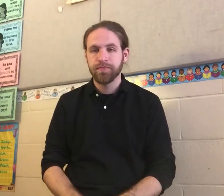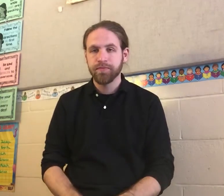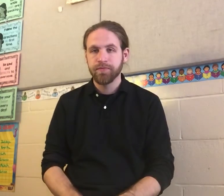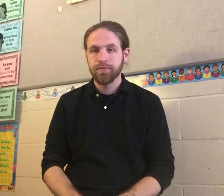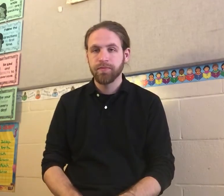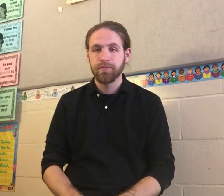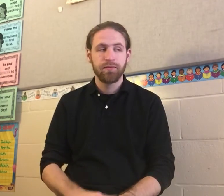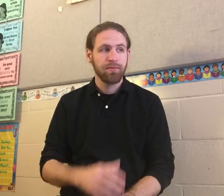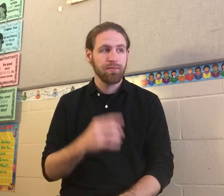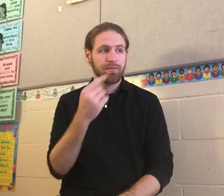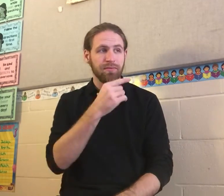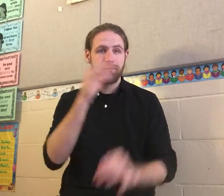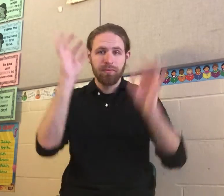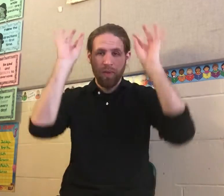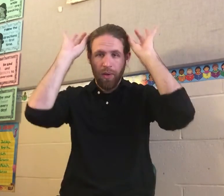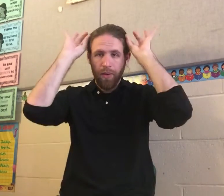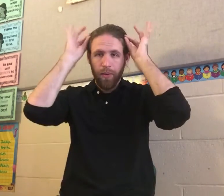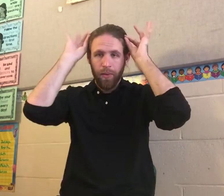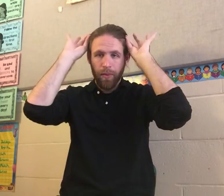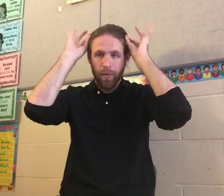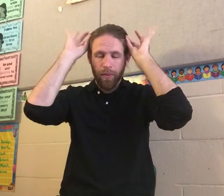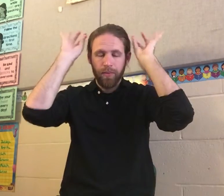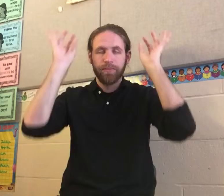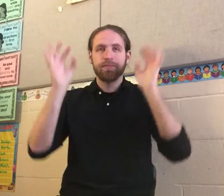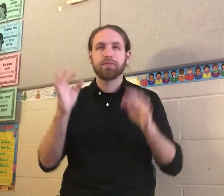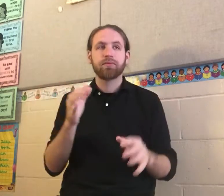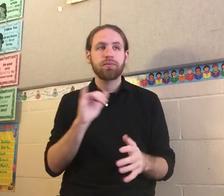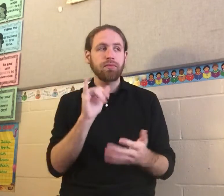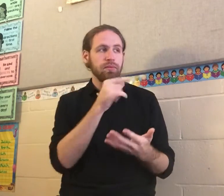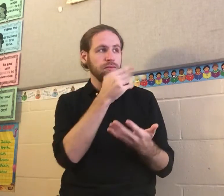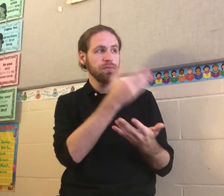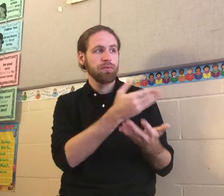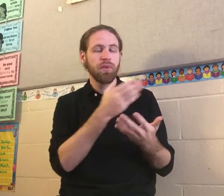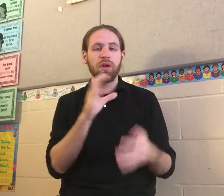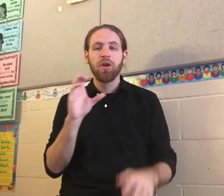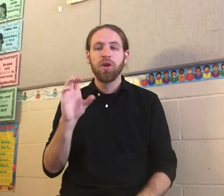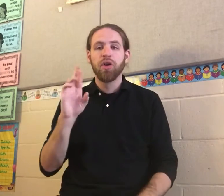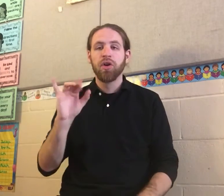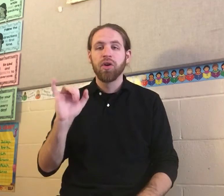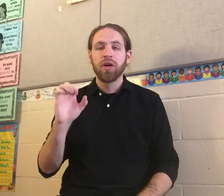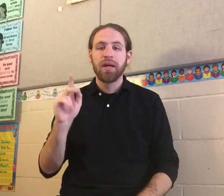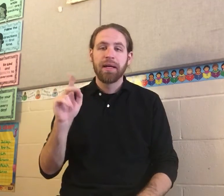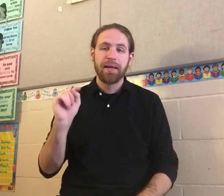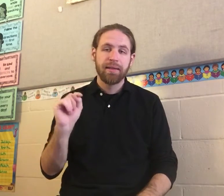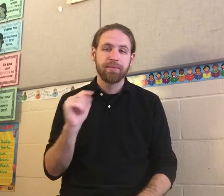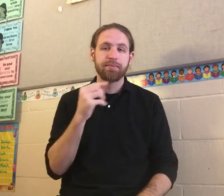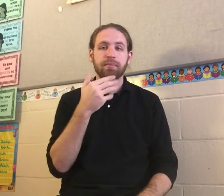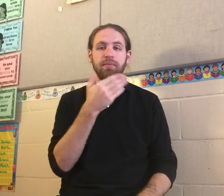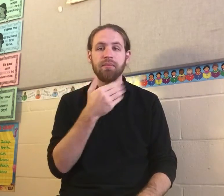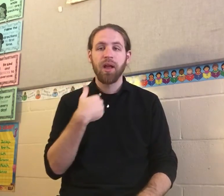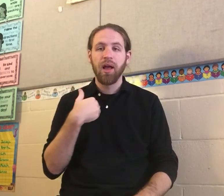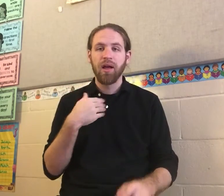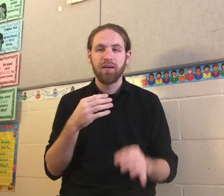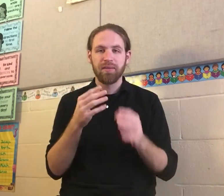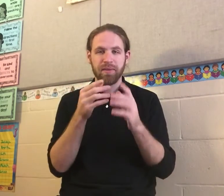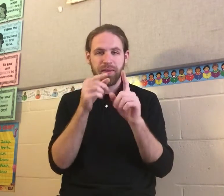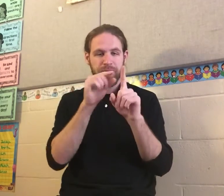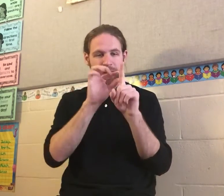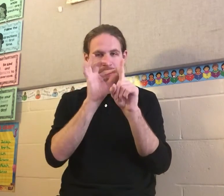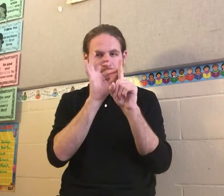These jointed feelers, such as those on this cricket, are often covered with tiny bristles and pegs, and some are even